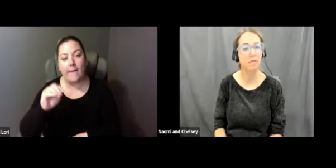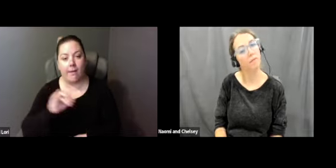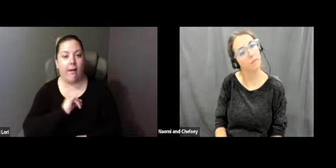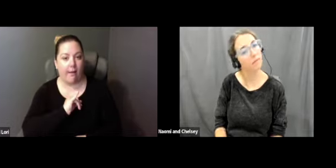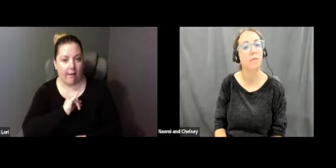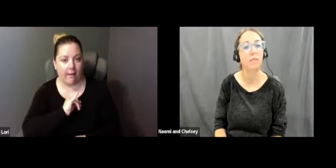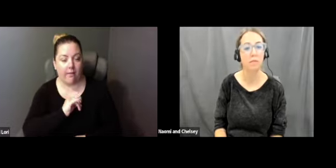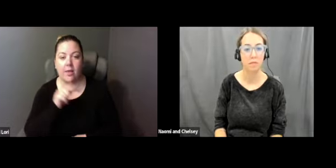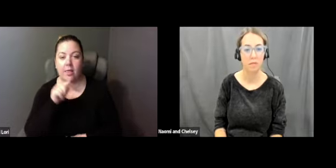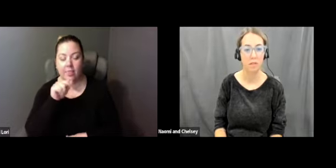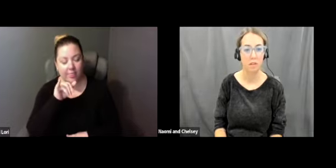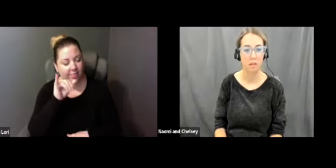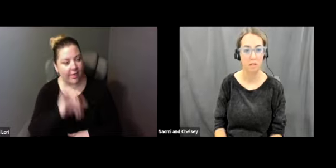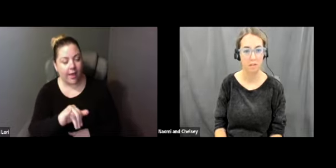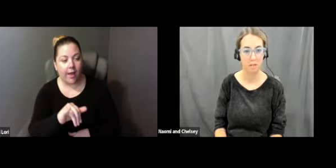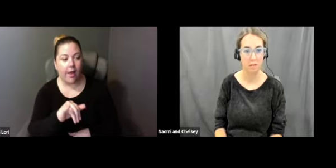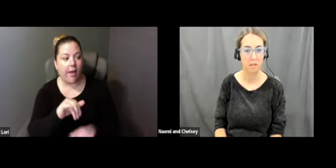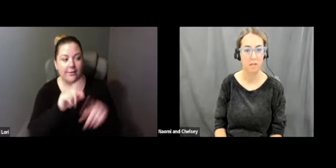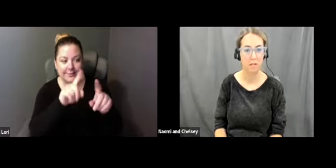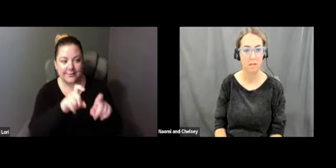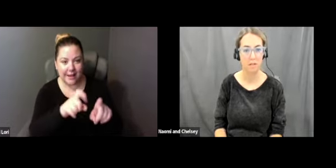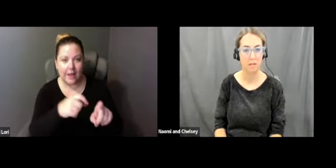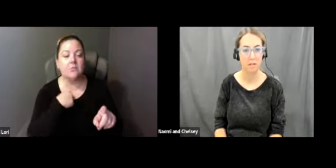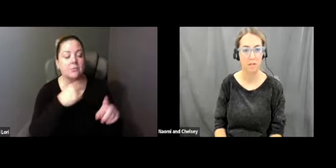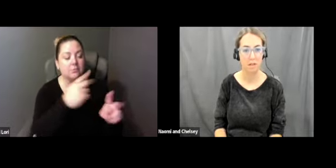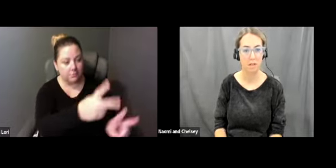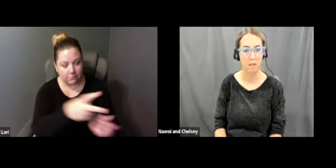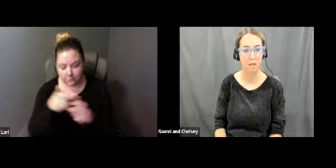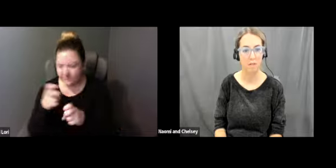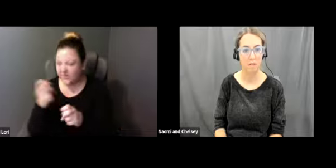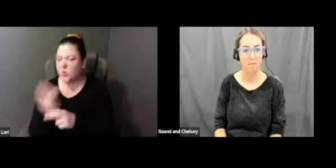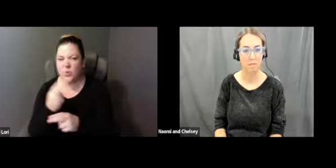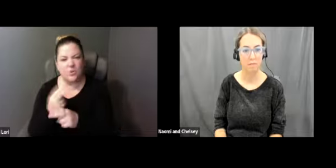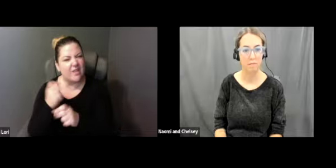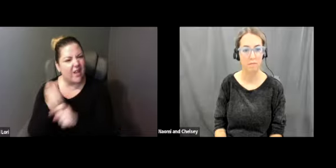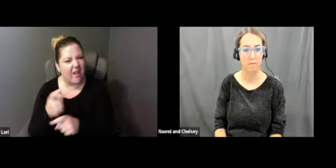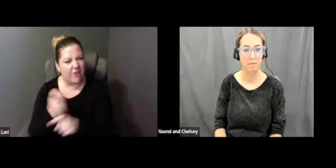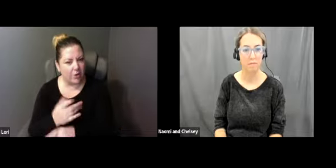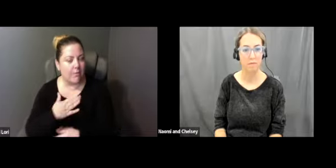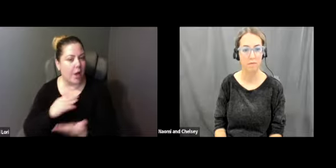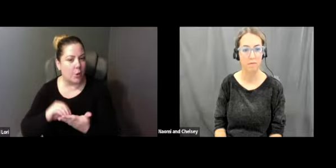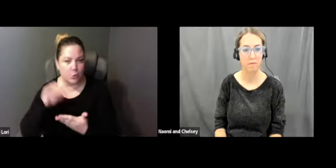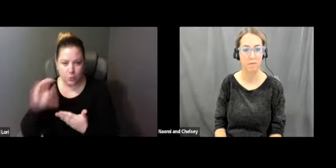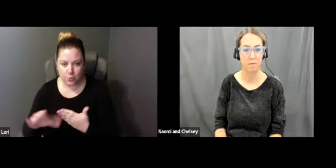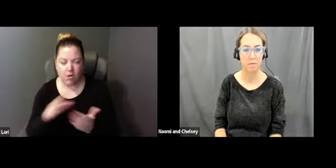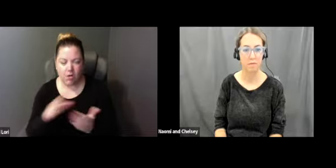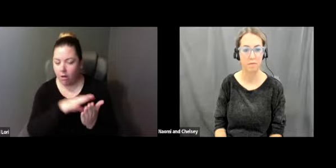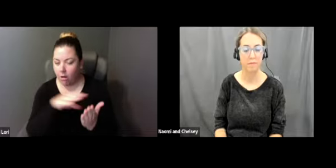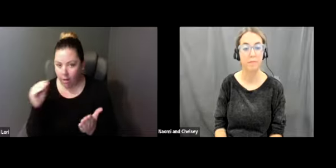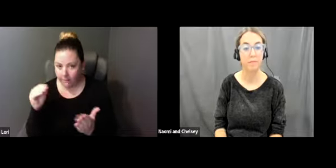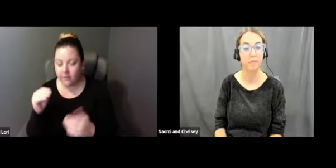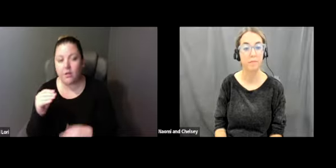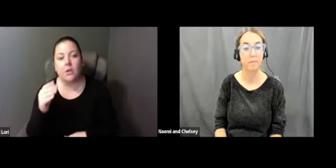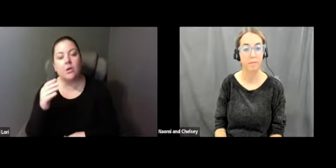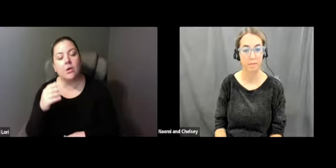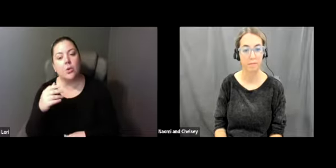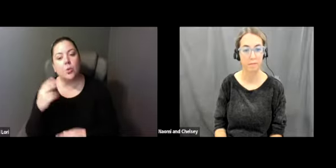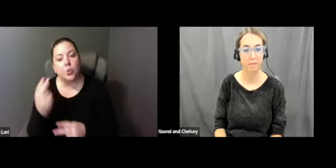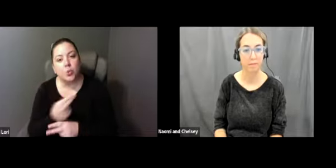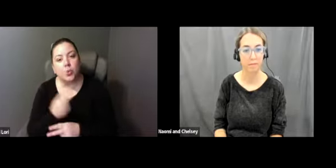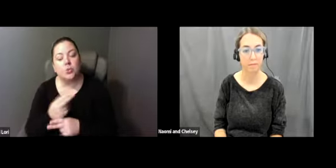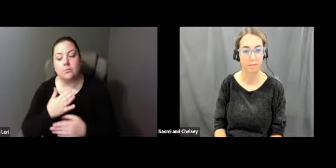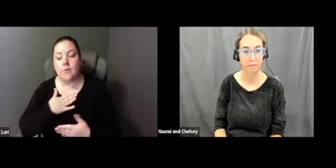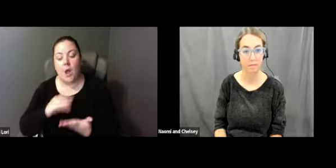white backpack. When I first started working with this essay, with my students and try to get them to unpack their own privilege,